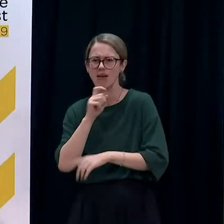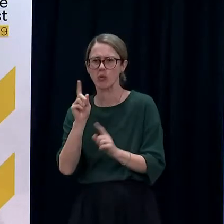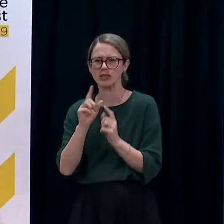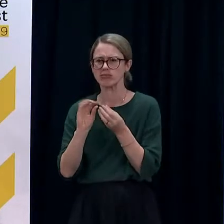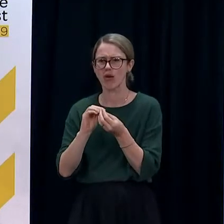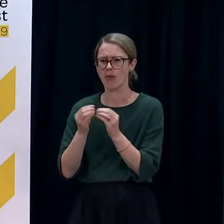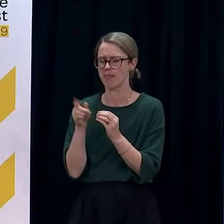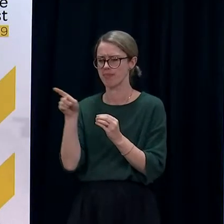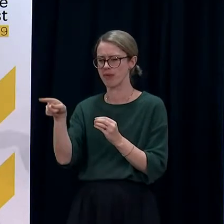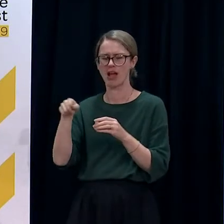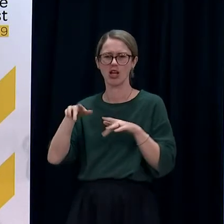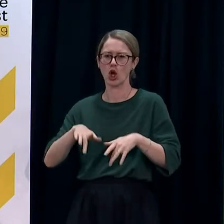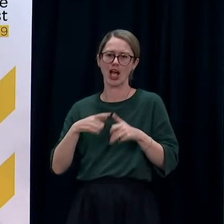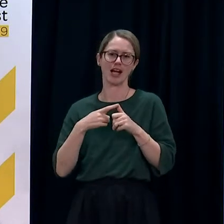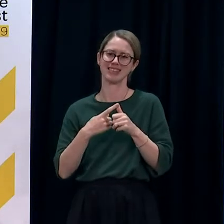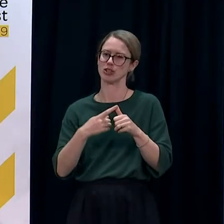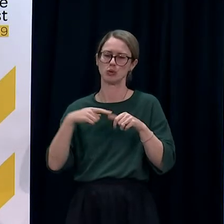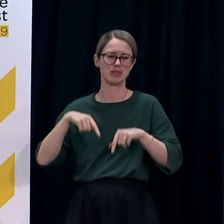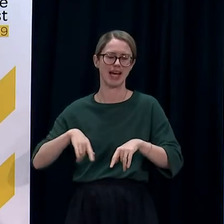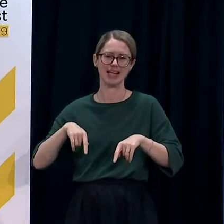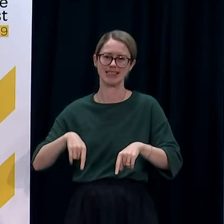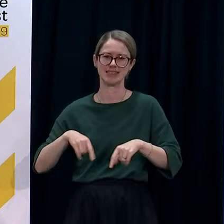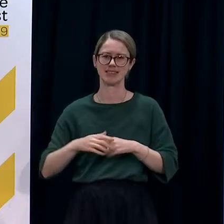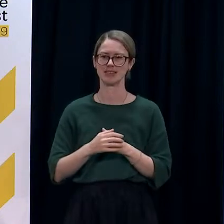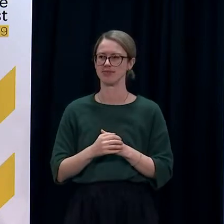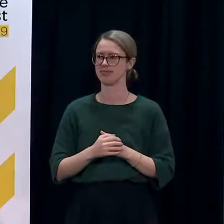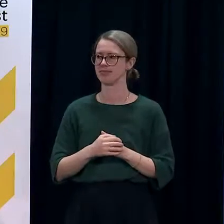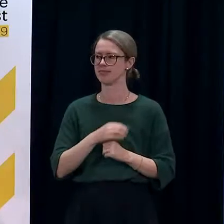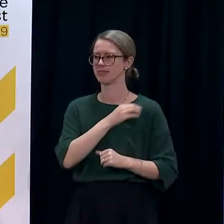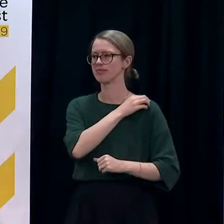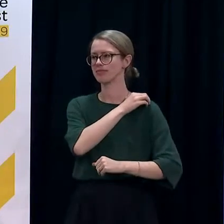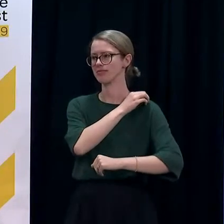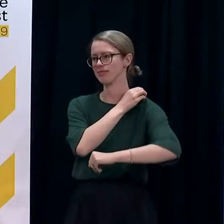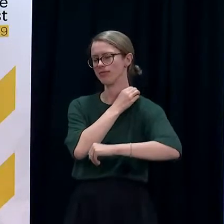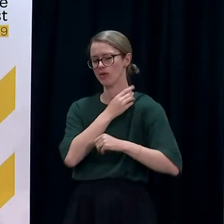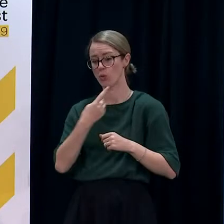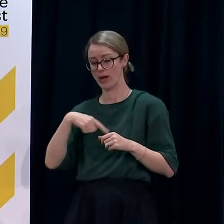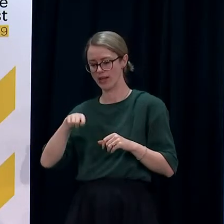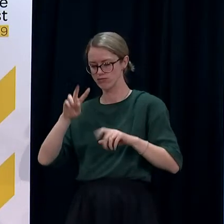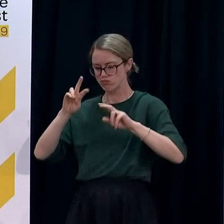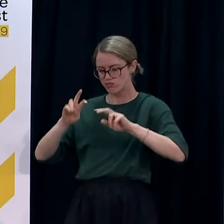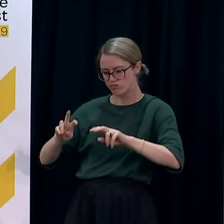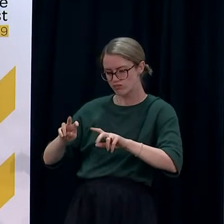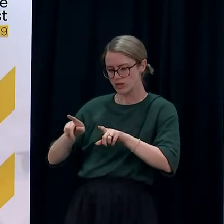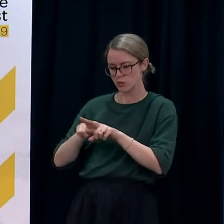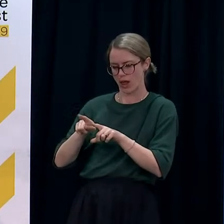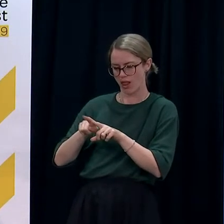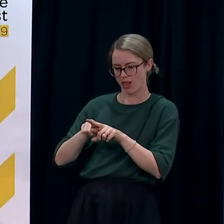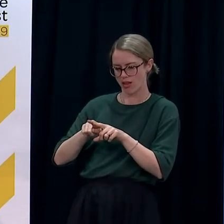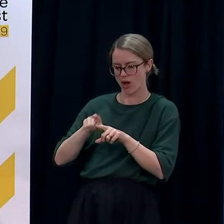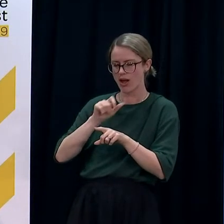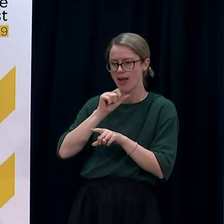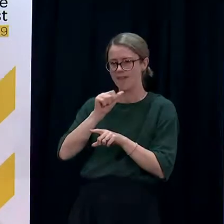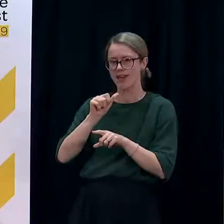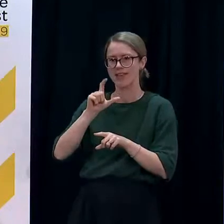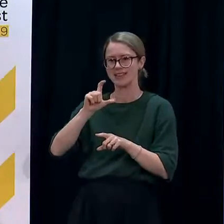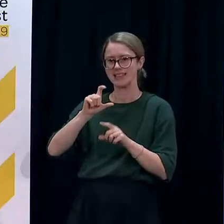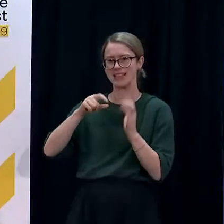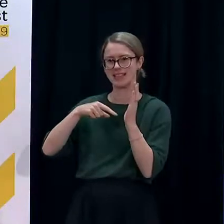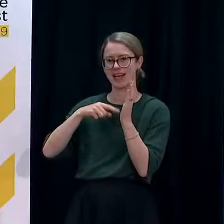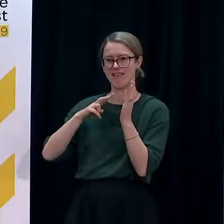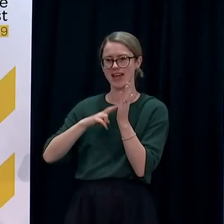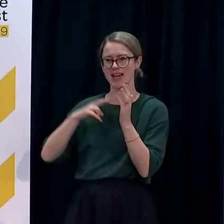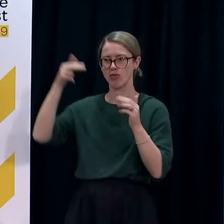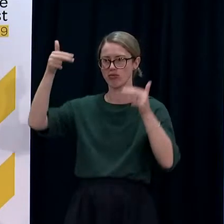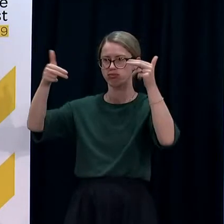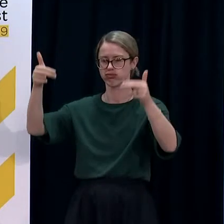I can't answer that question today. As I said earlier, we're asking the same question of the monitoring of CCTV, and that may well